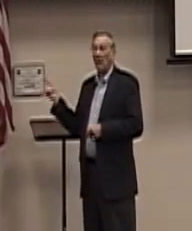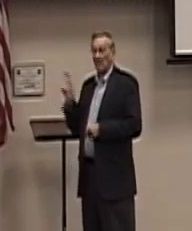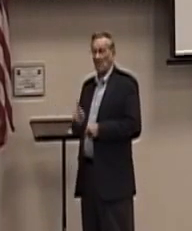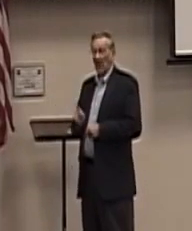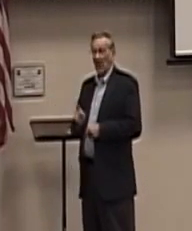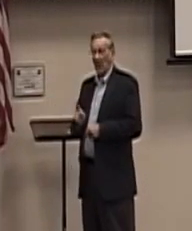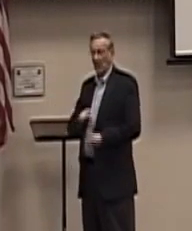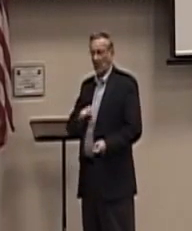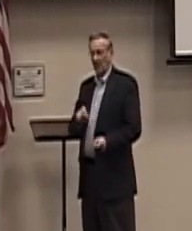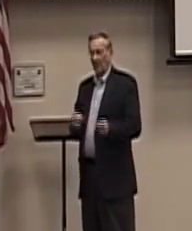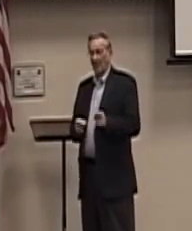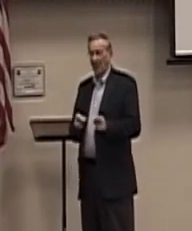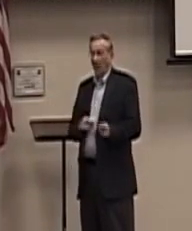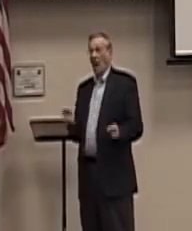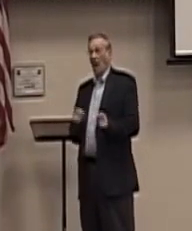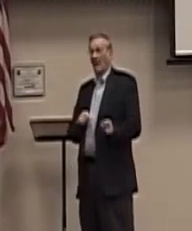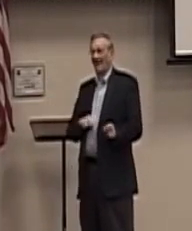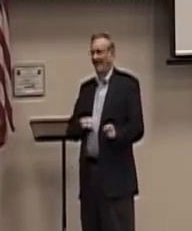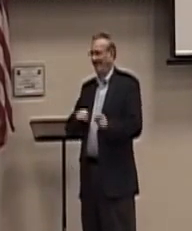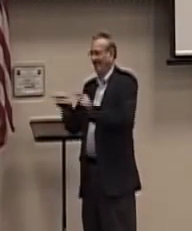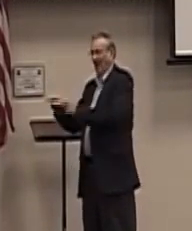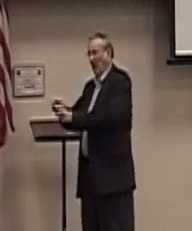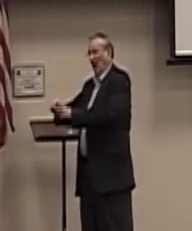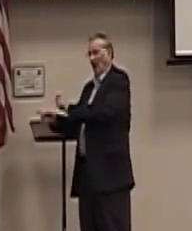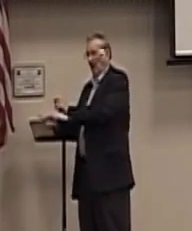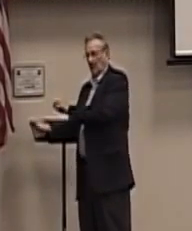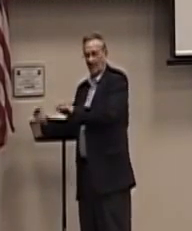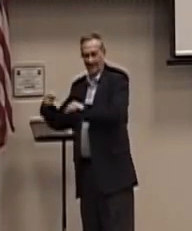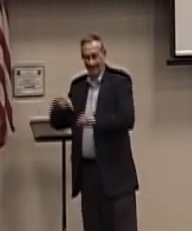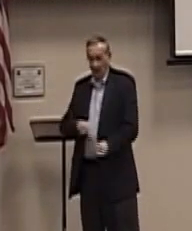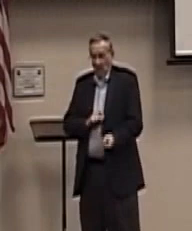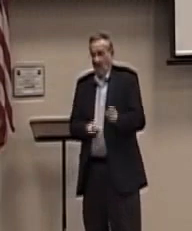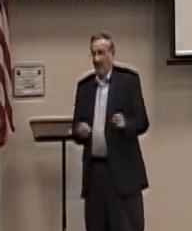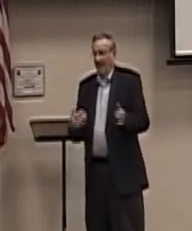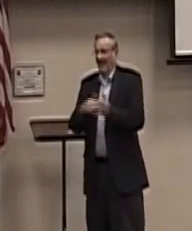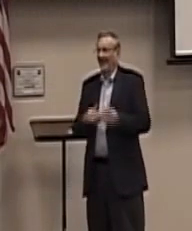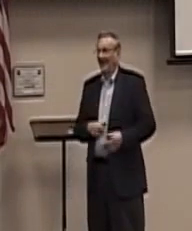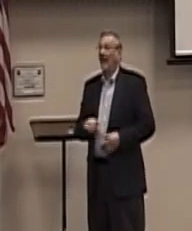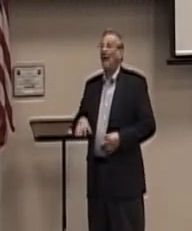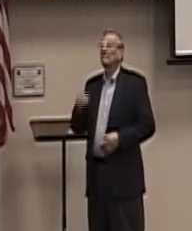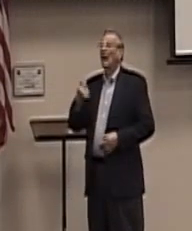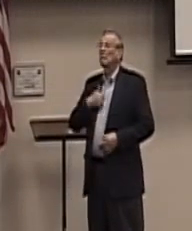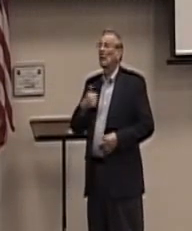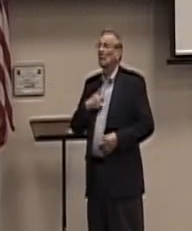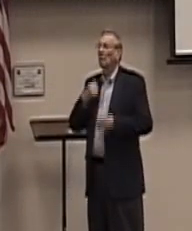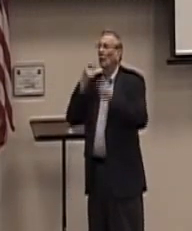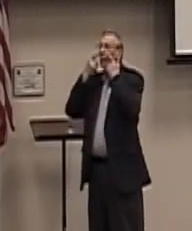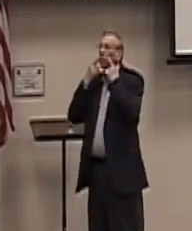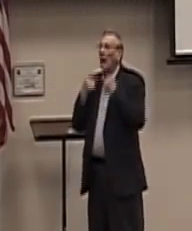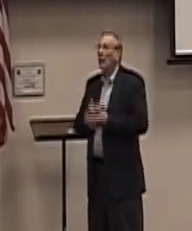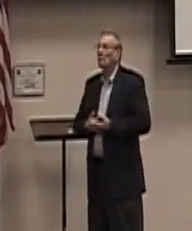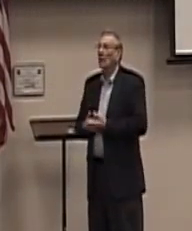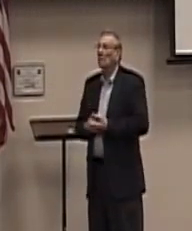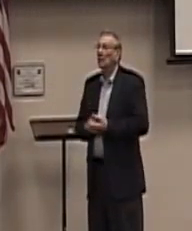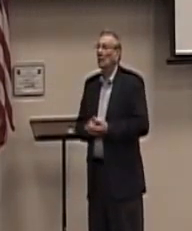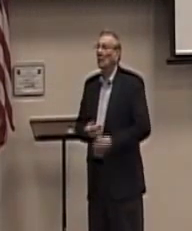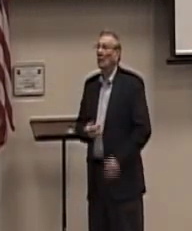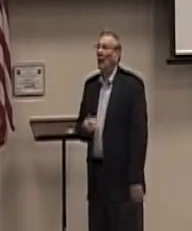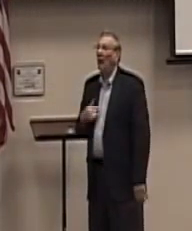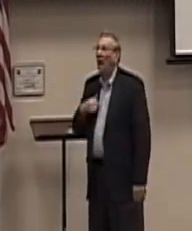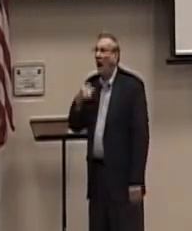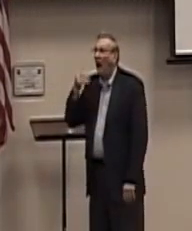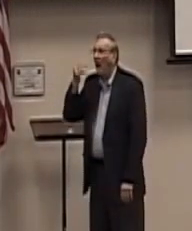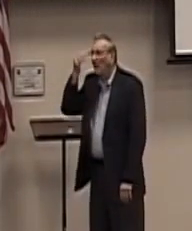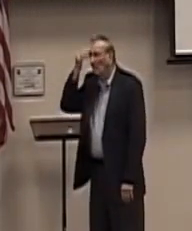transition, culture shock going both ways, and some of those challenges. And I found myself wanting to cry like a baby because I'm like, I know what you're